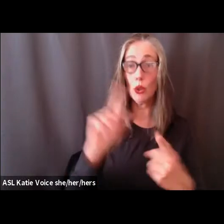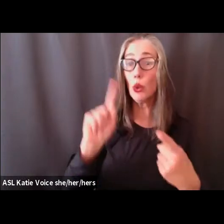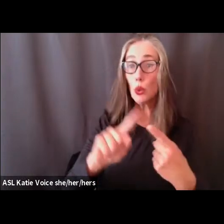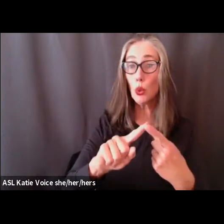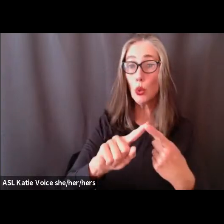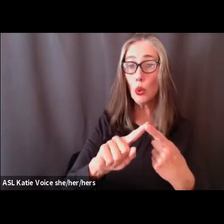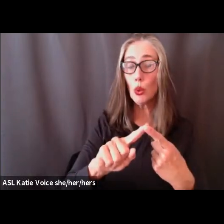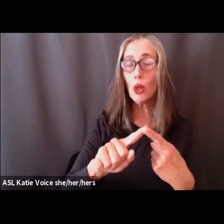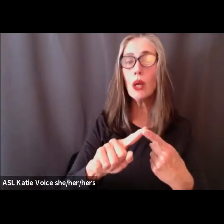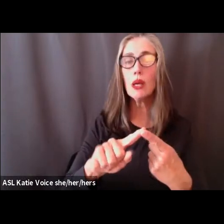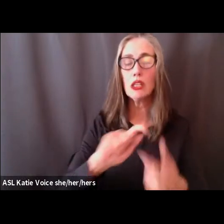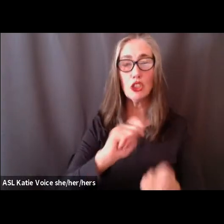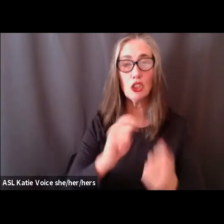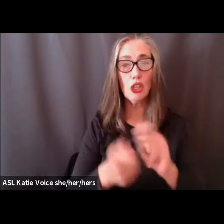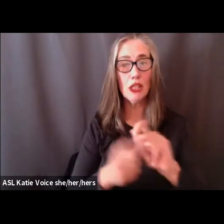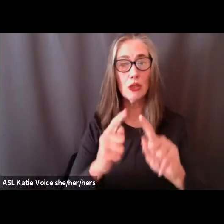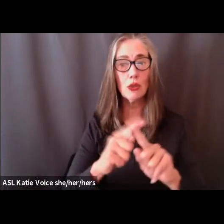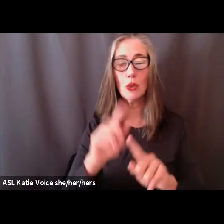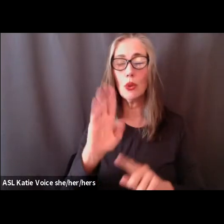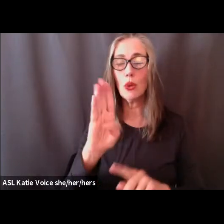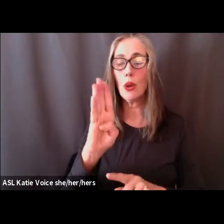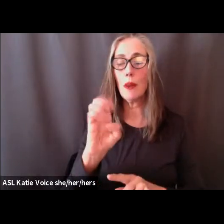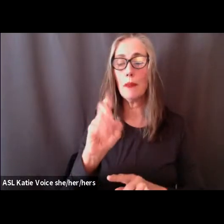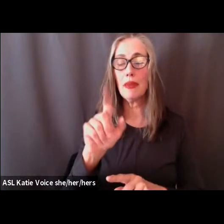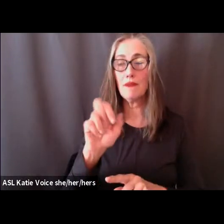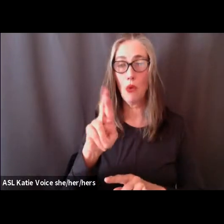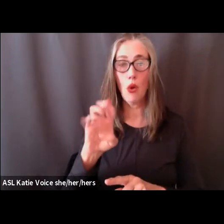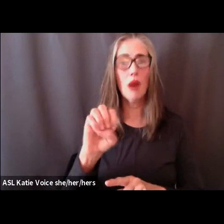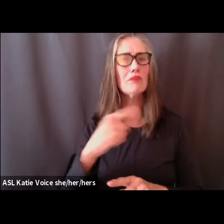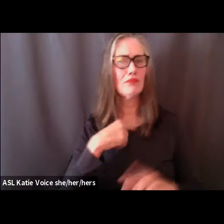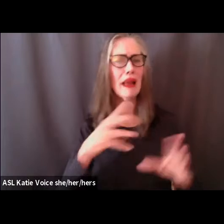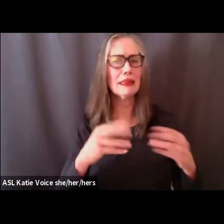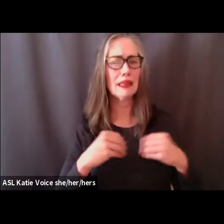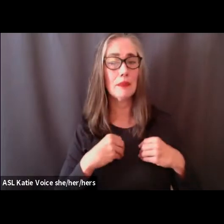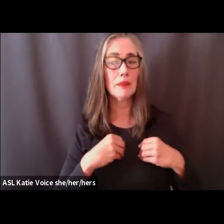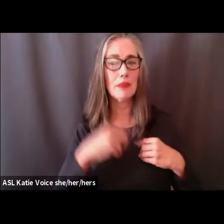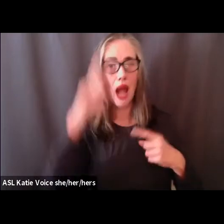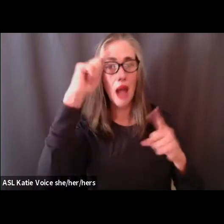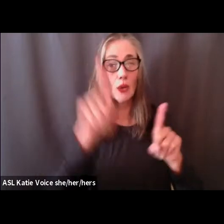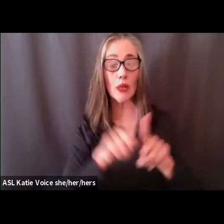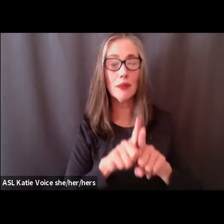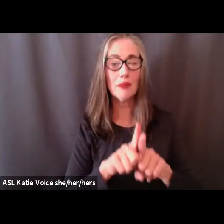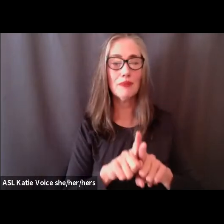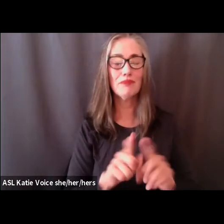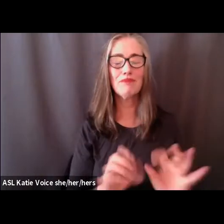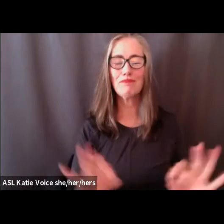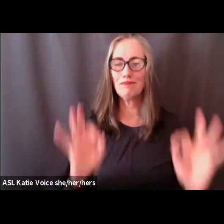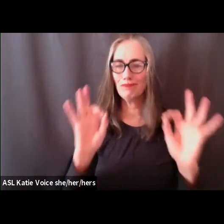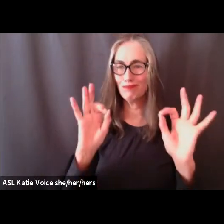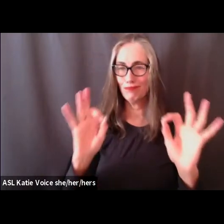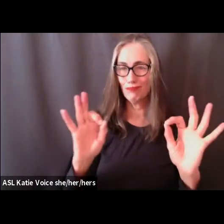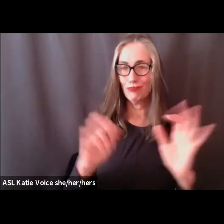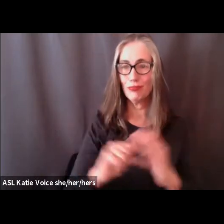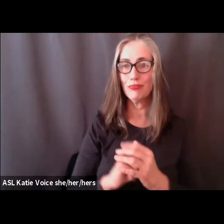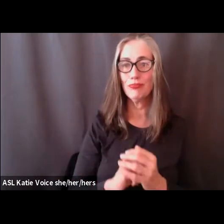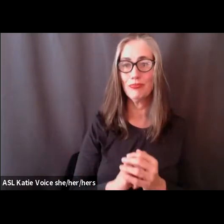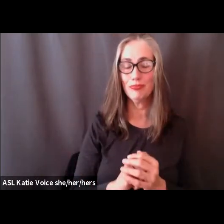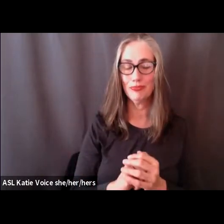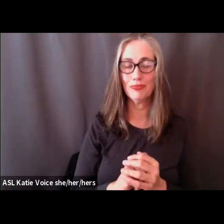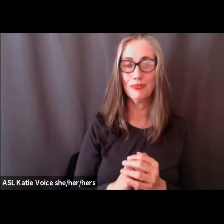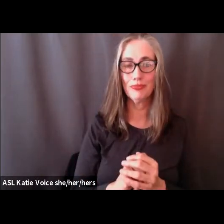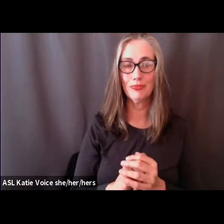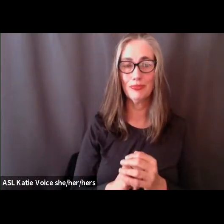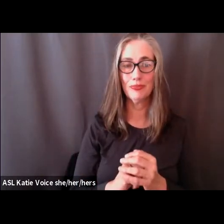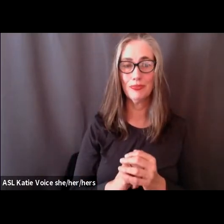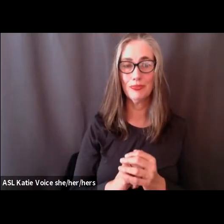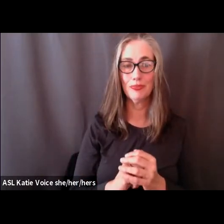Ochoa's motion, but I'm good with it. Perfect. Okay. And at this point,